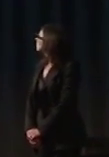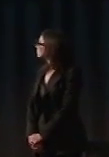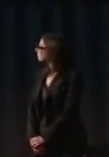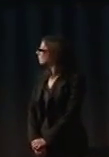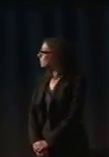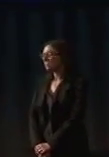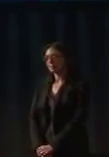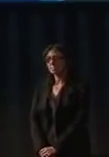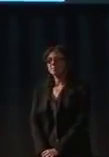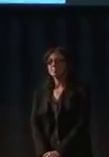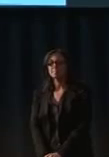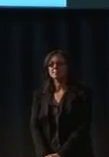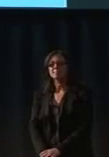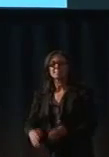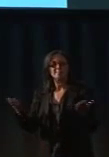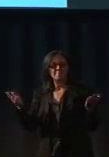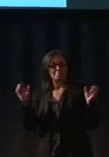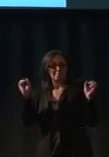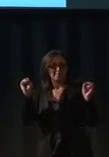Okay, so